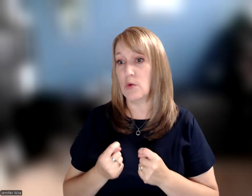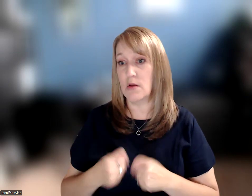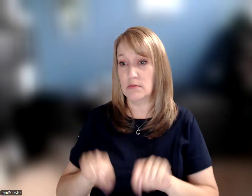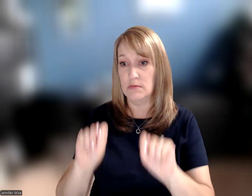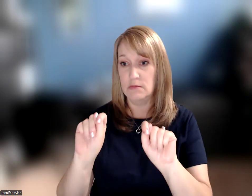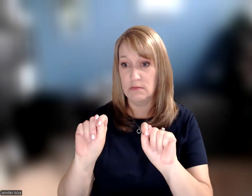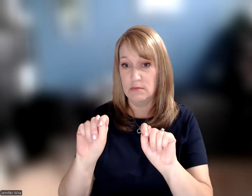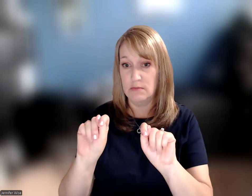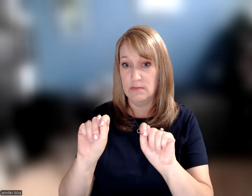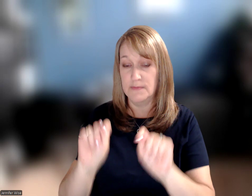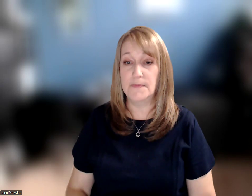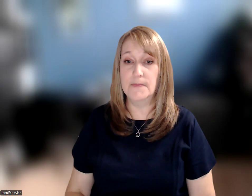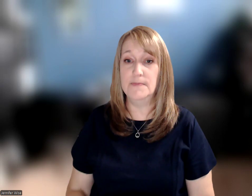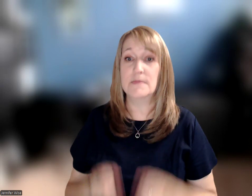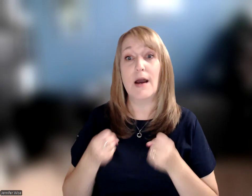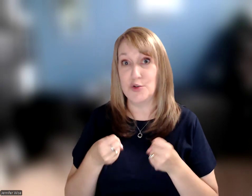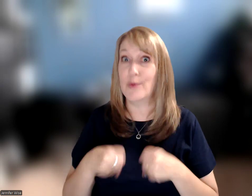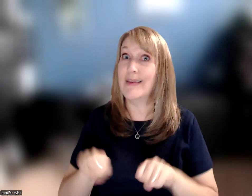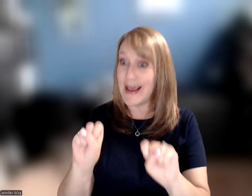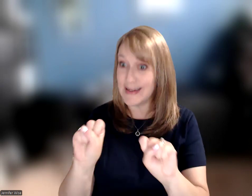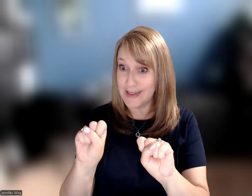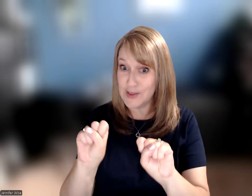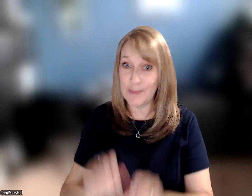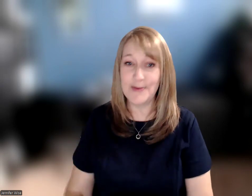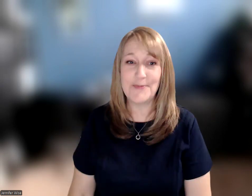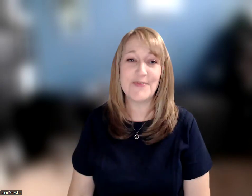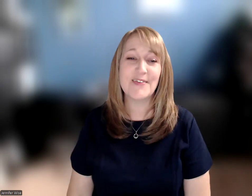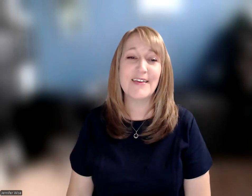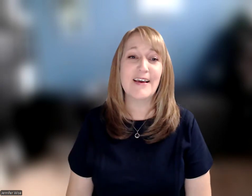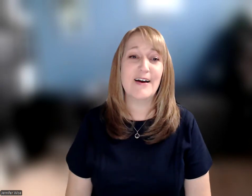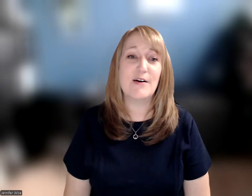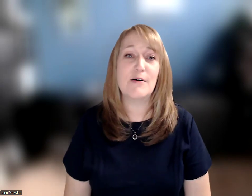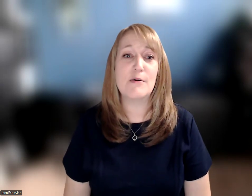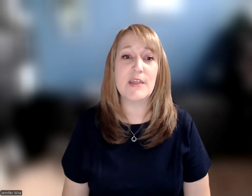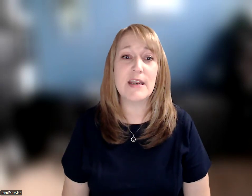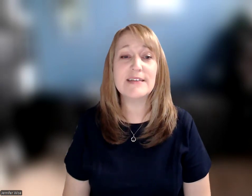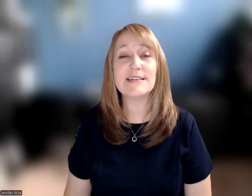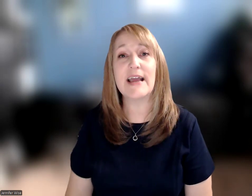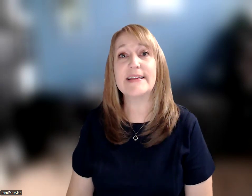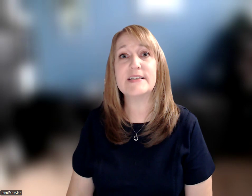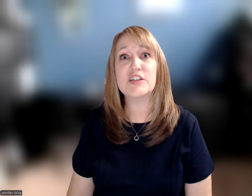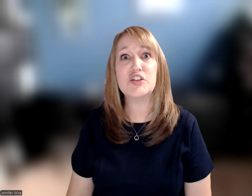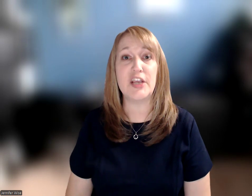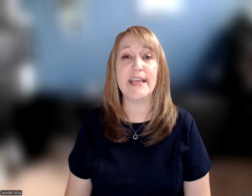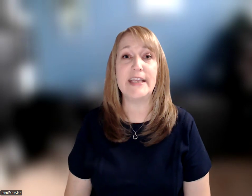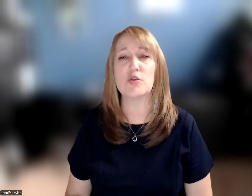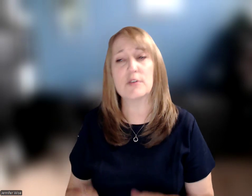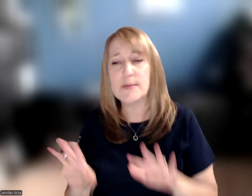want. I do it with an S hand shape. The next sign is to change, or to make